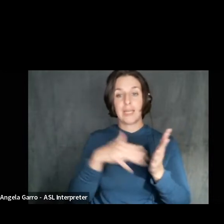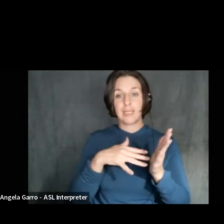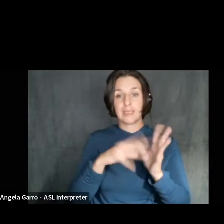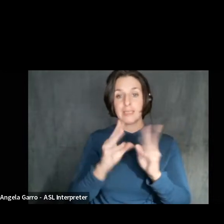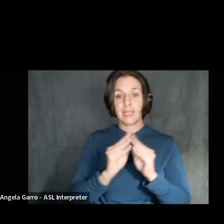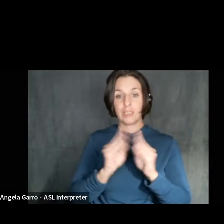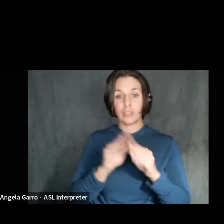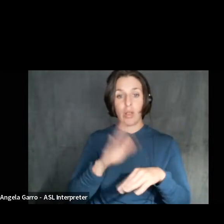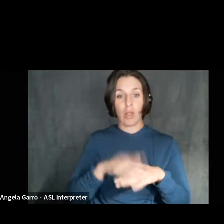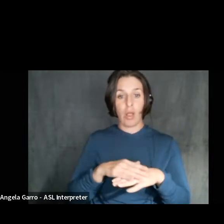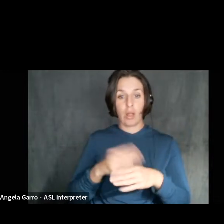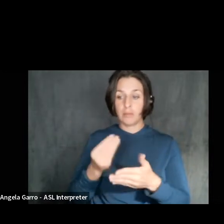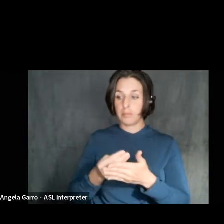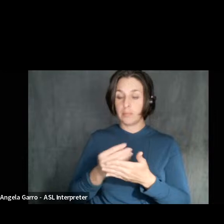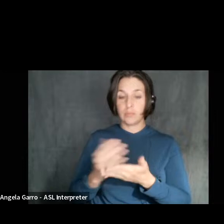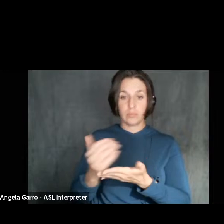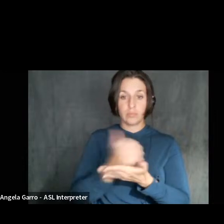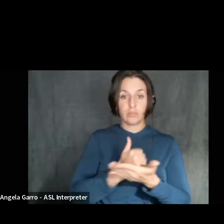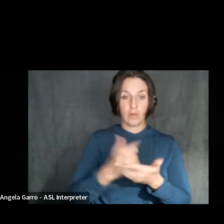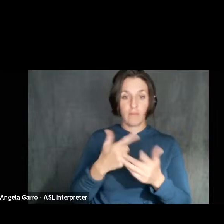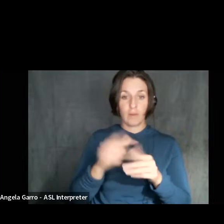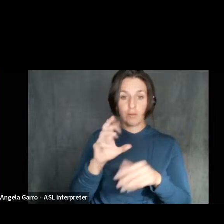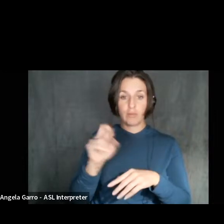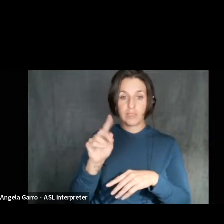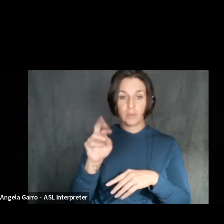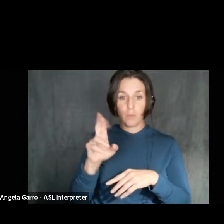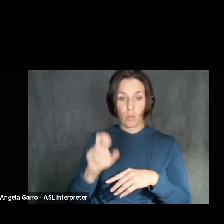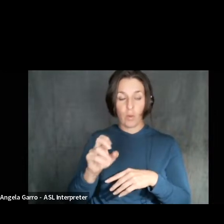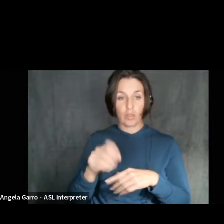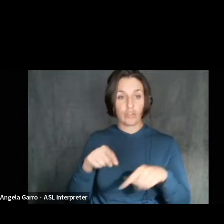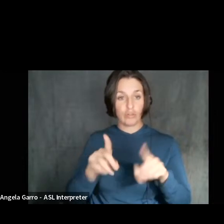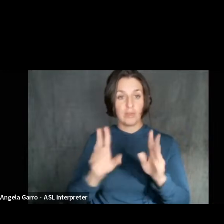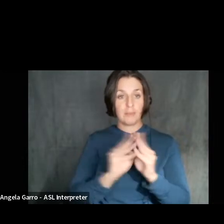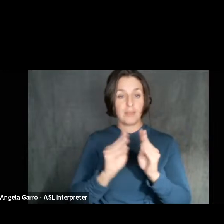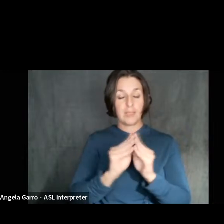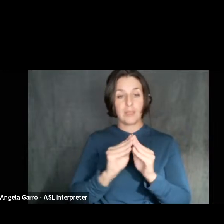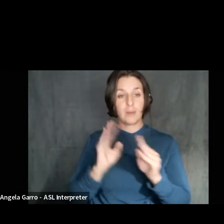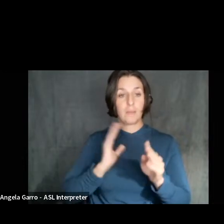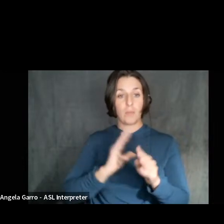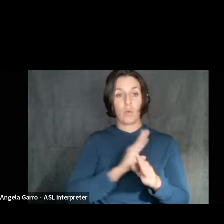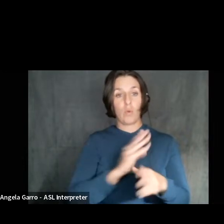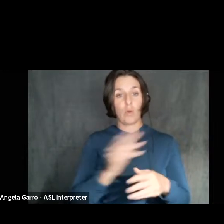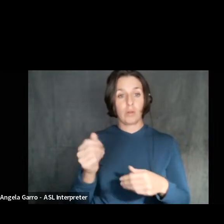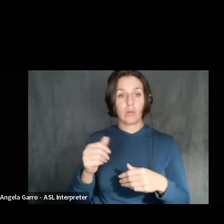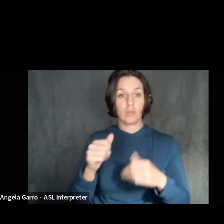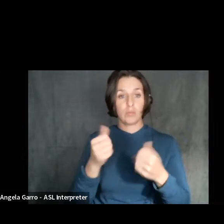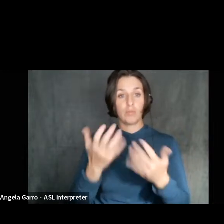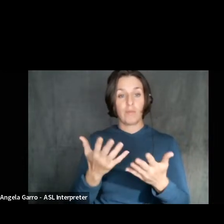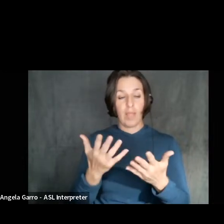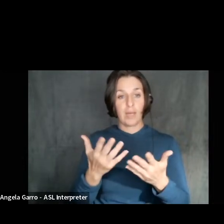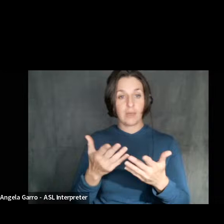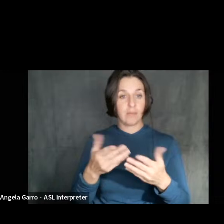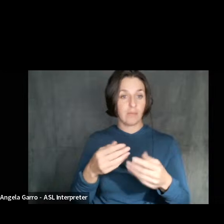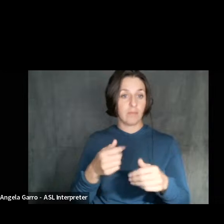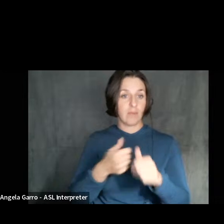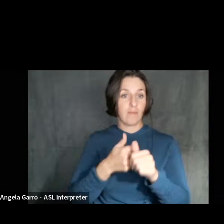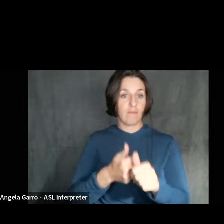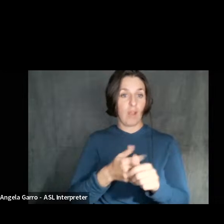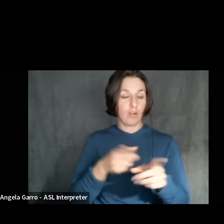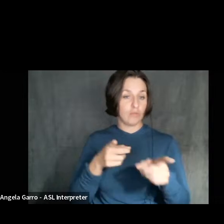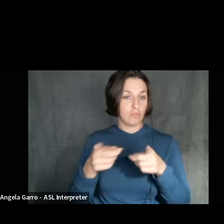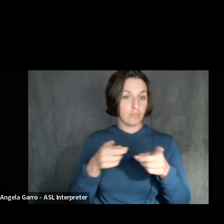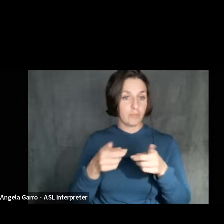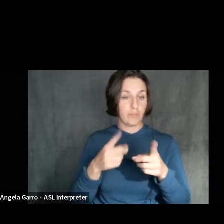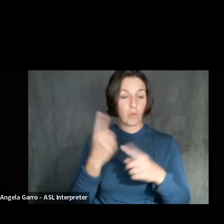on proceeds from the sale of Crestmore. During this meeting, the board provided the following directives.